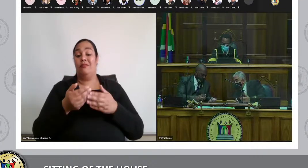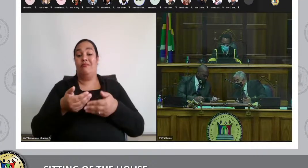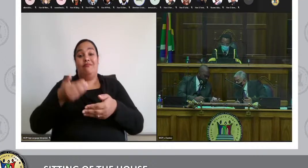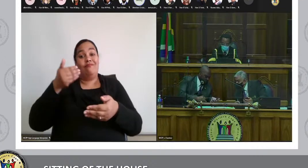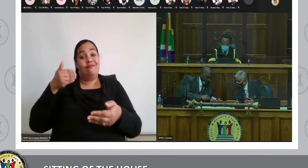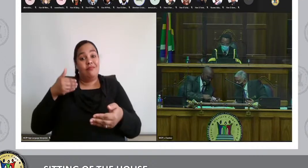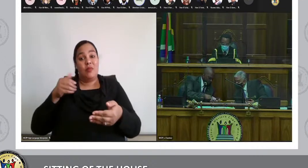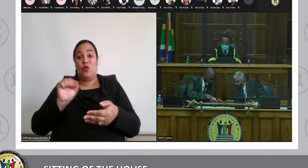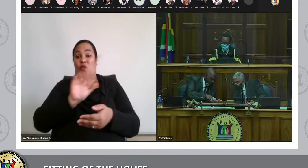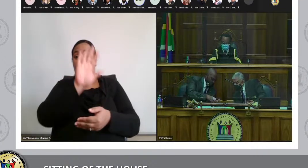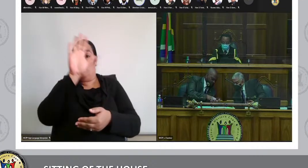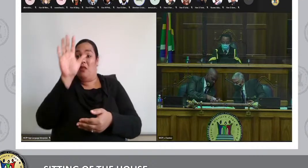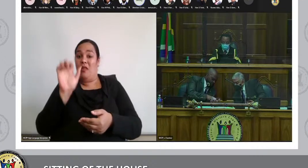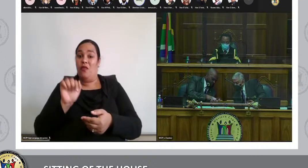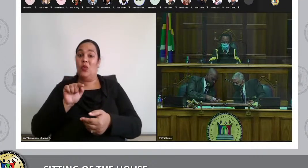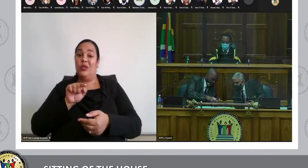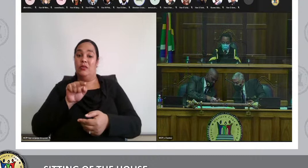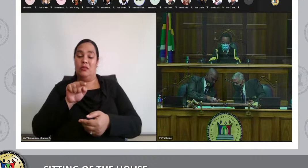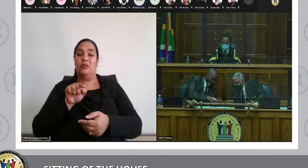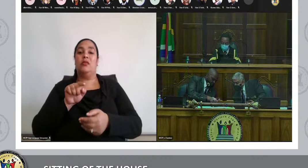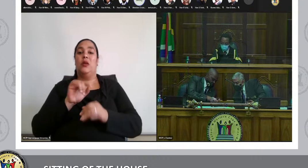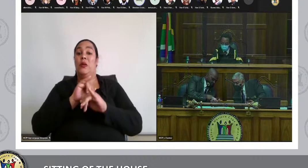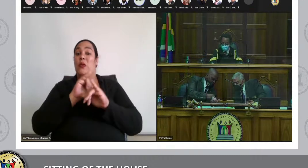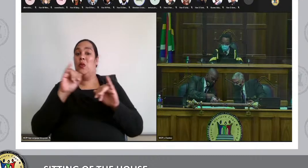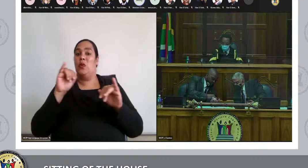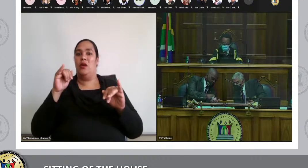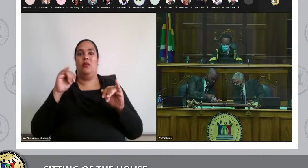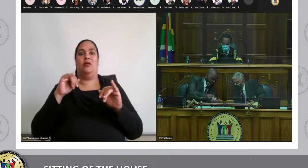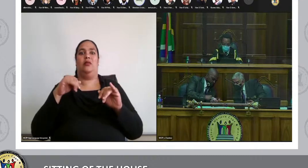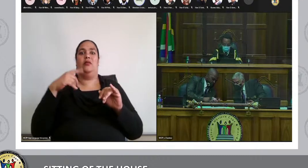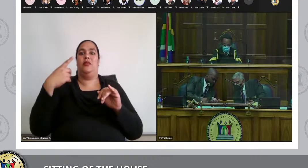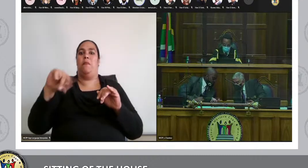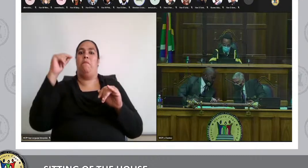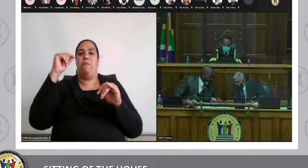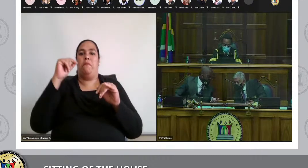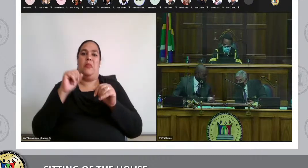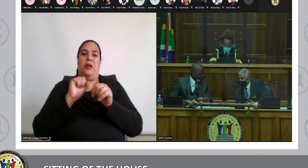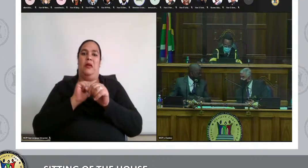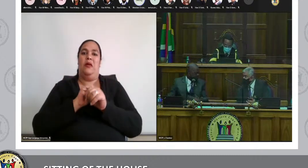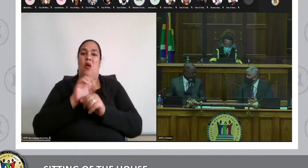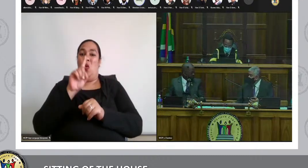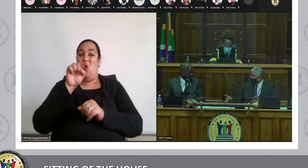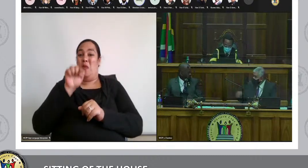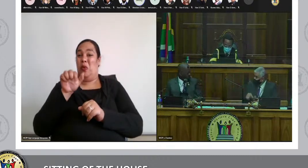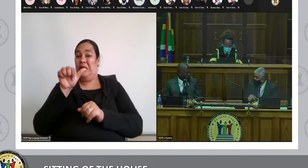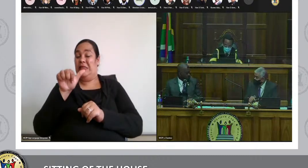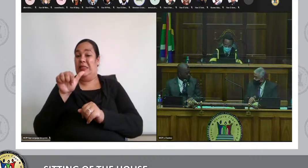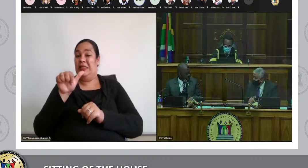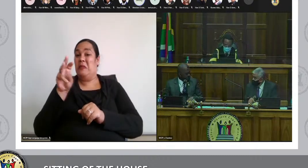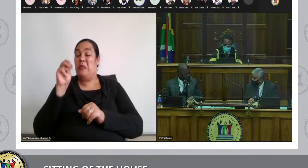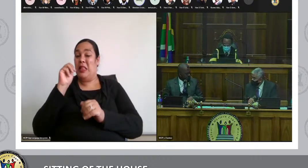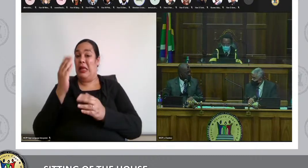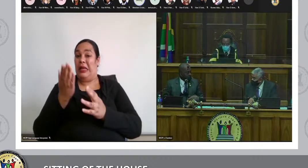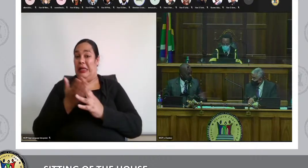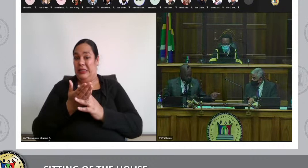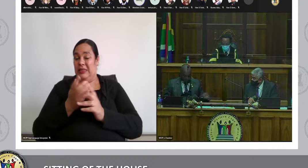that South Africa is the worst hit country on the continent with 1.6 million cases